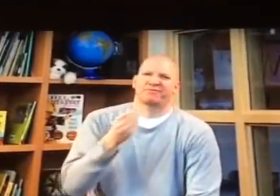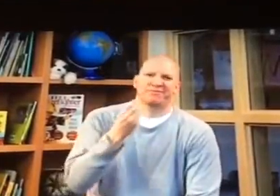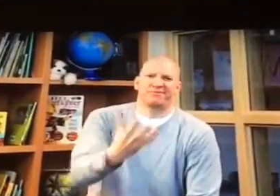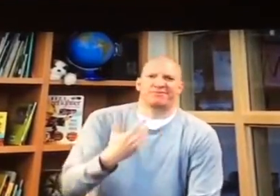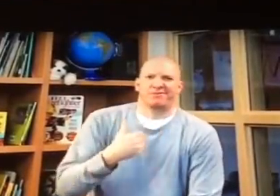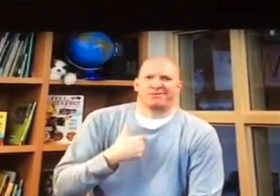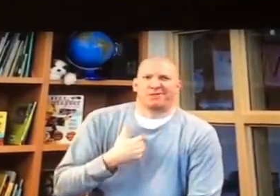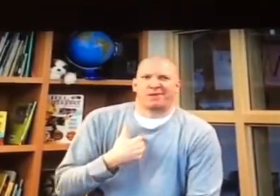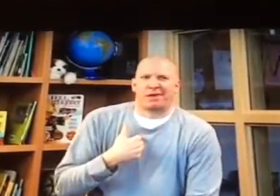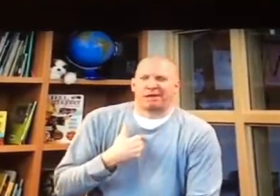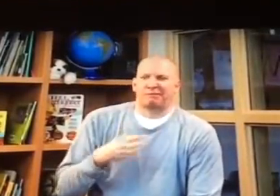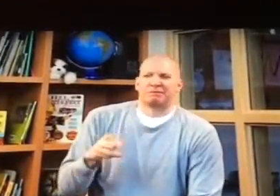demo DVD,